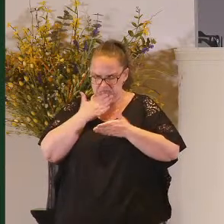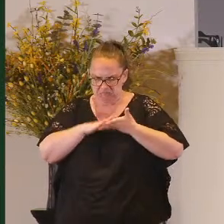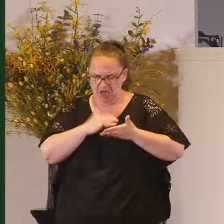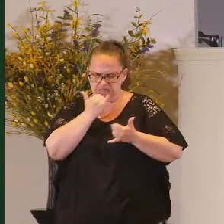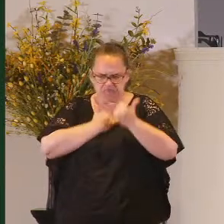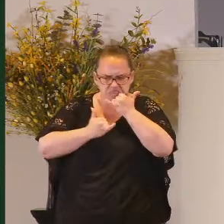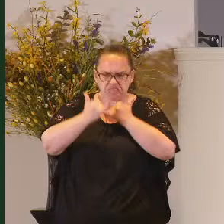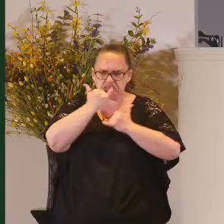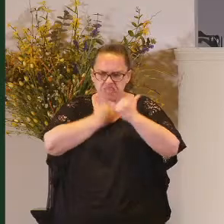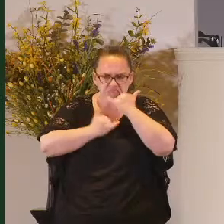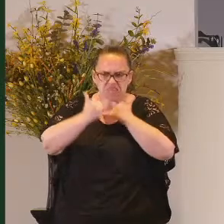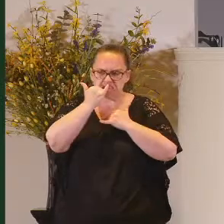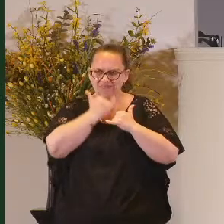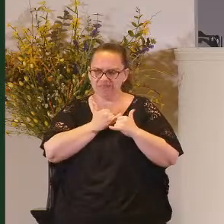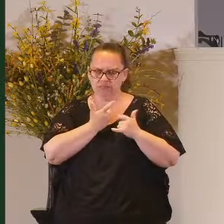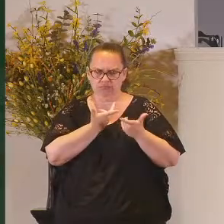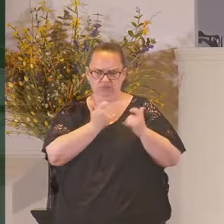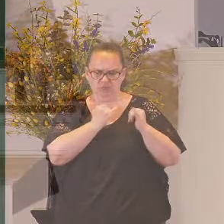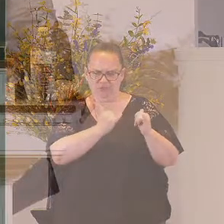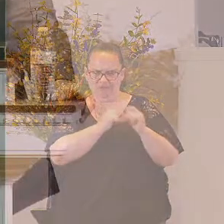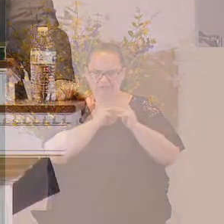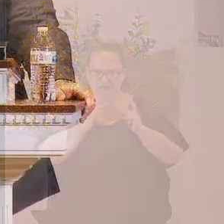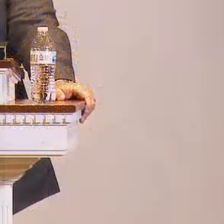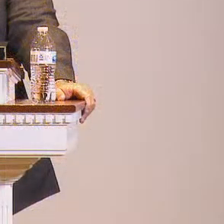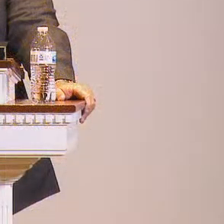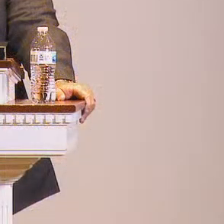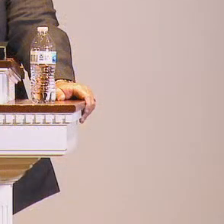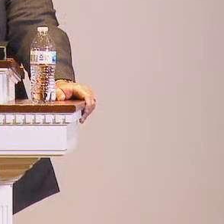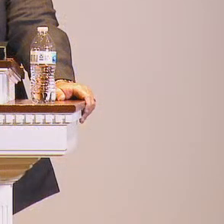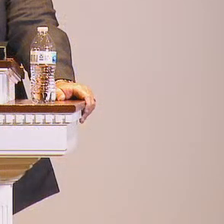work inside of us.